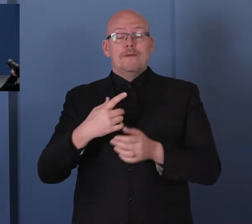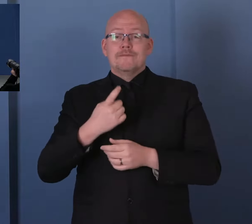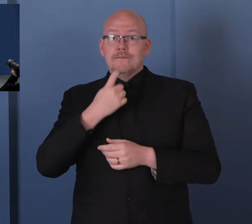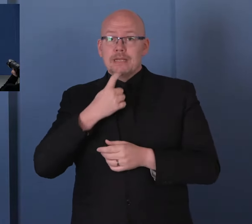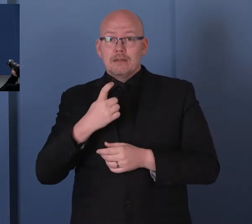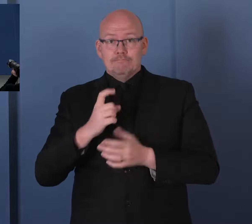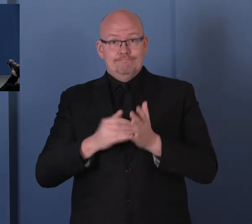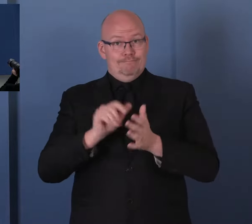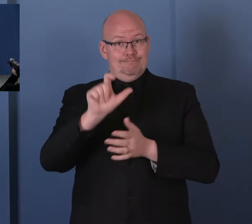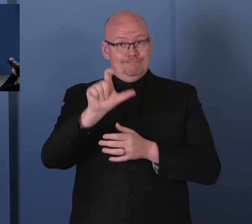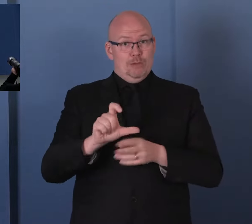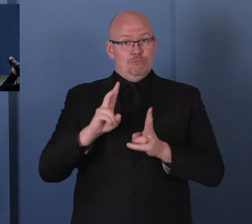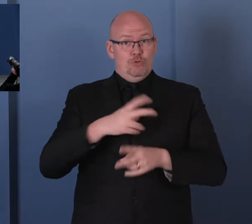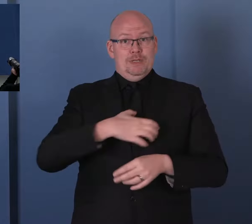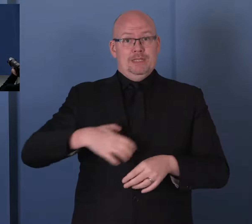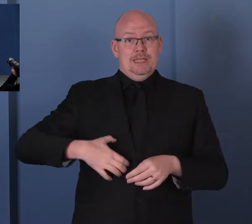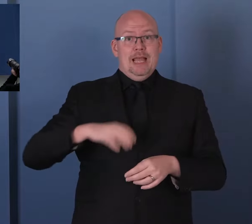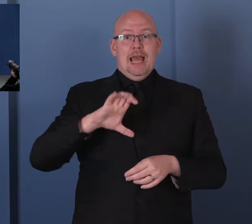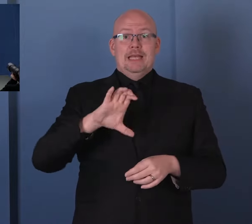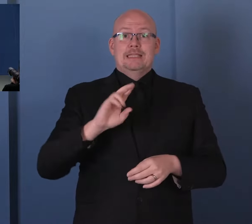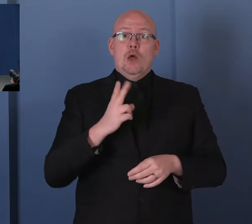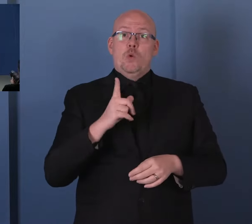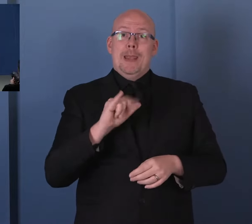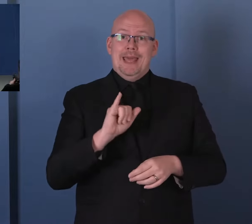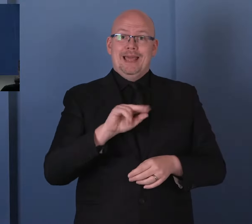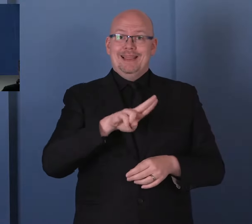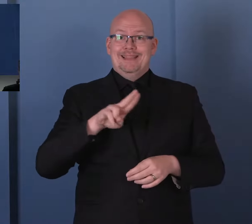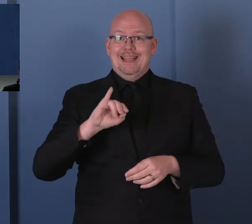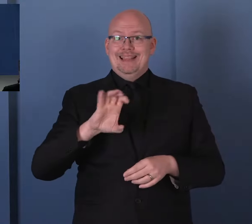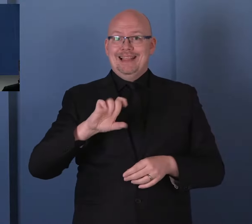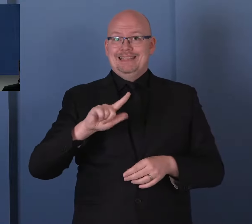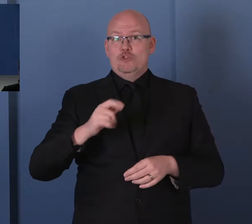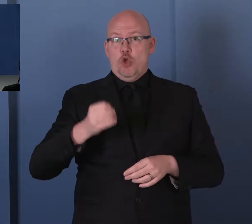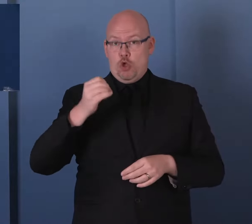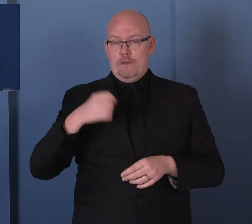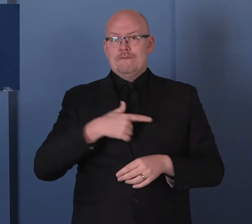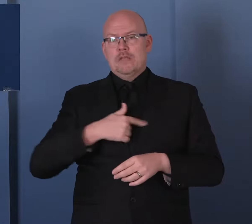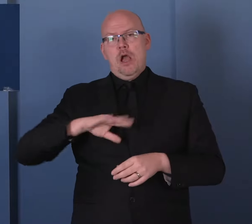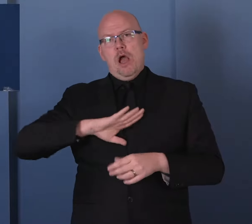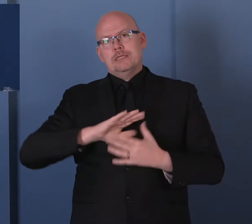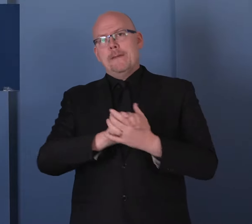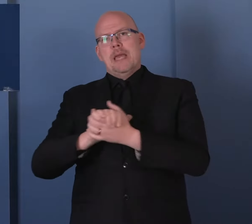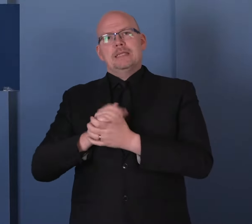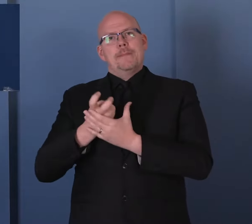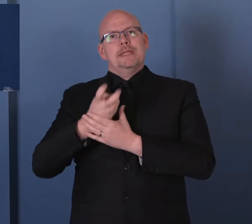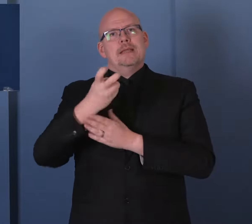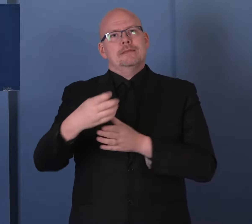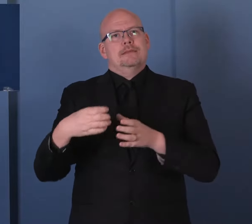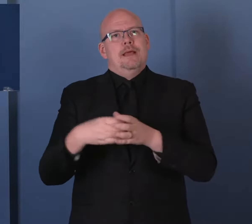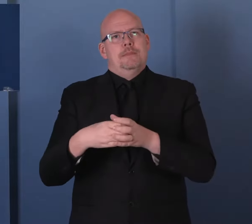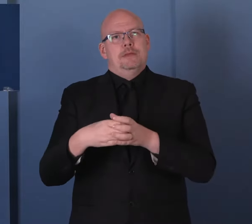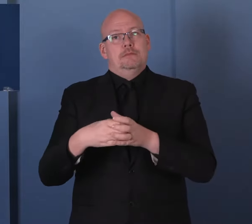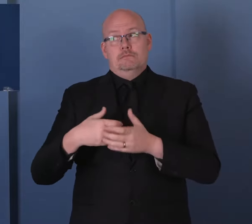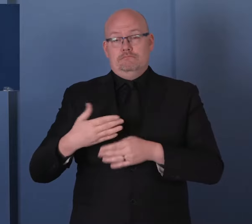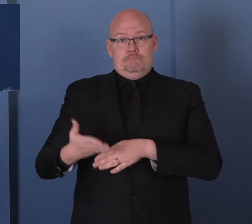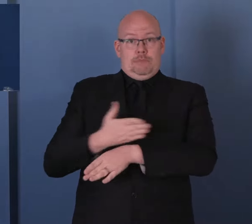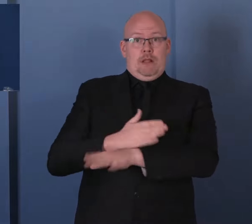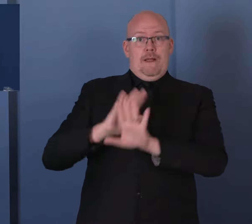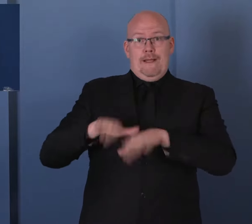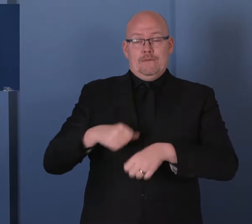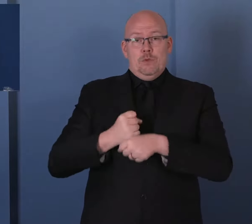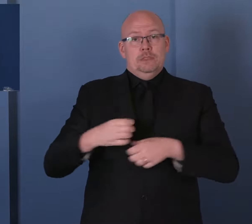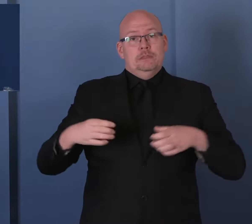President Sauli Niinistö, that we are on this journey together. We have worked together on implementing